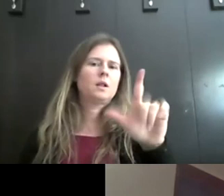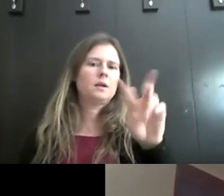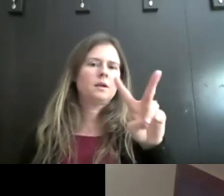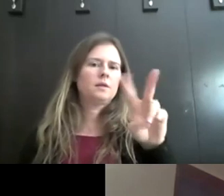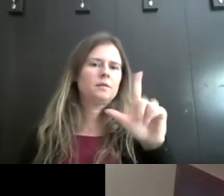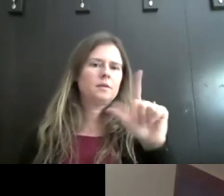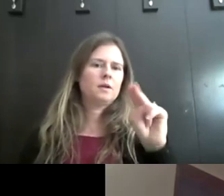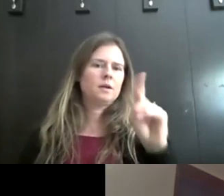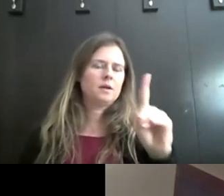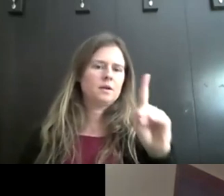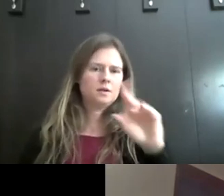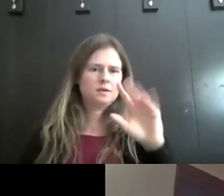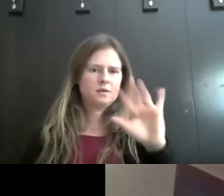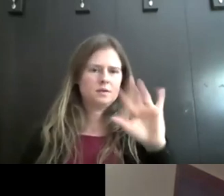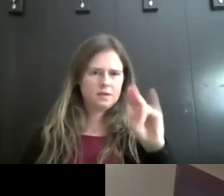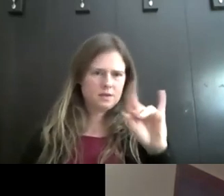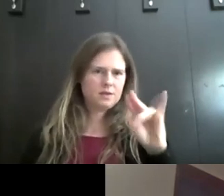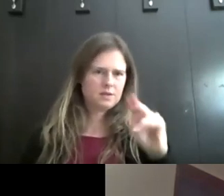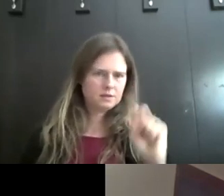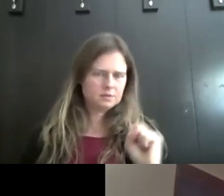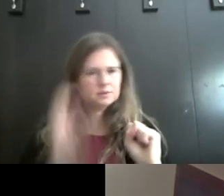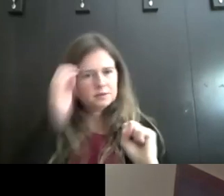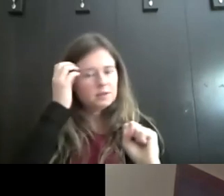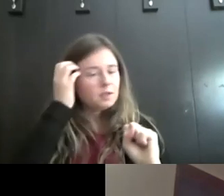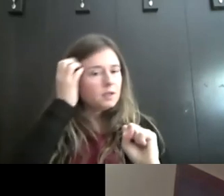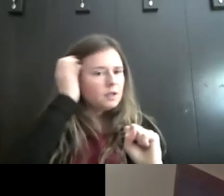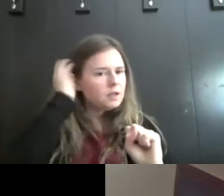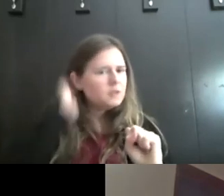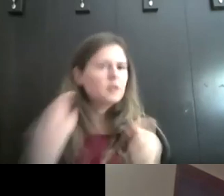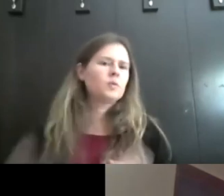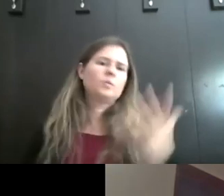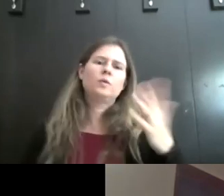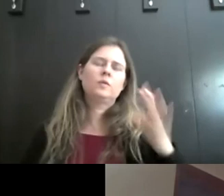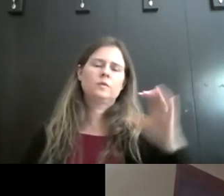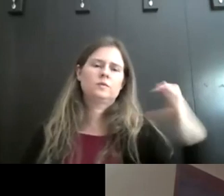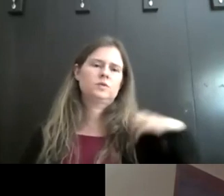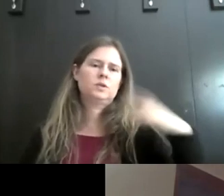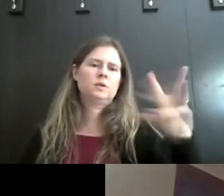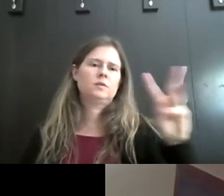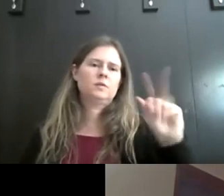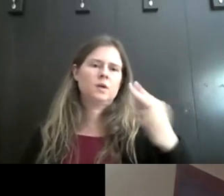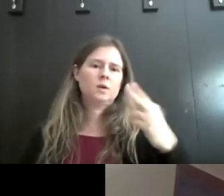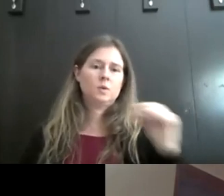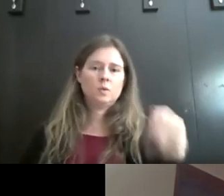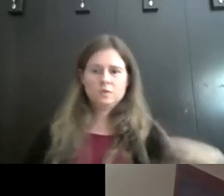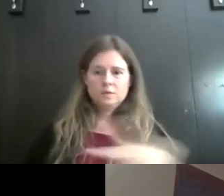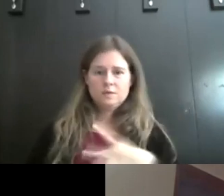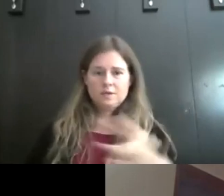Chief Wahoo, but they took way too long. Any Cleveland fans out there?